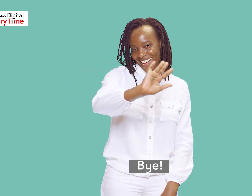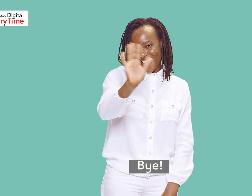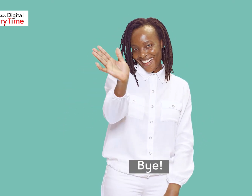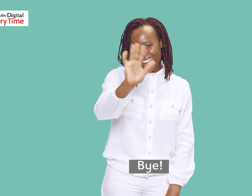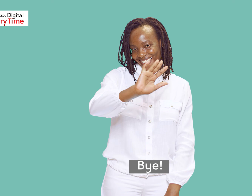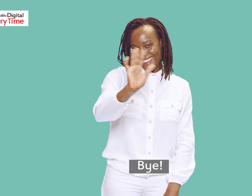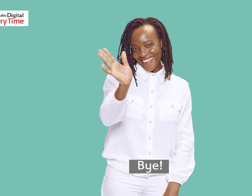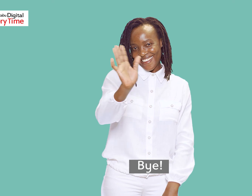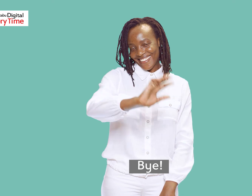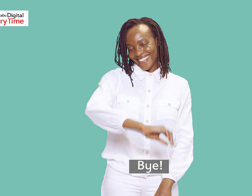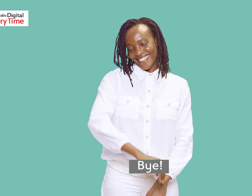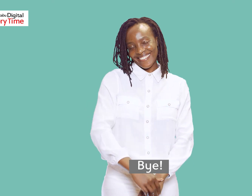Bye.